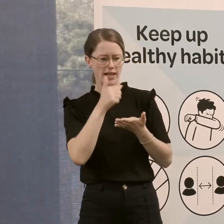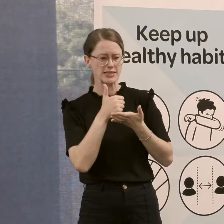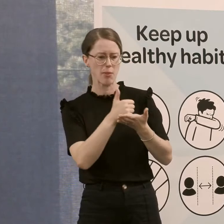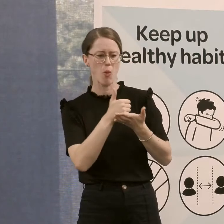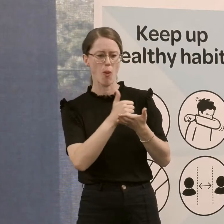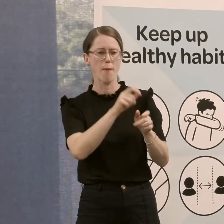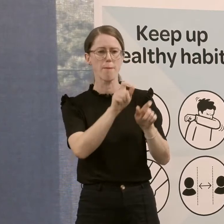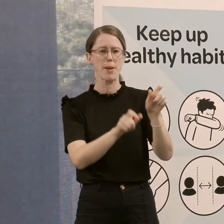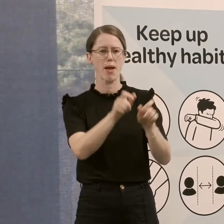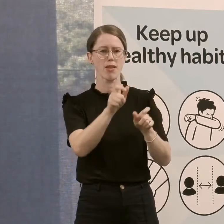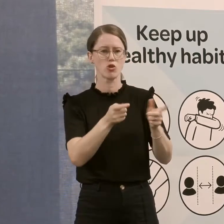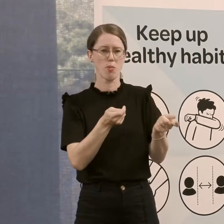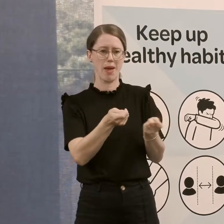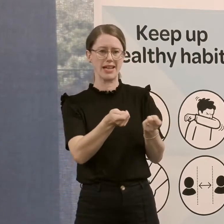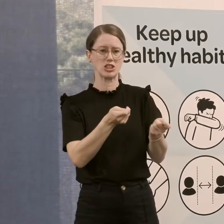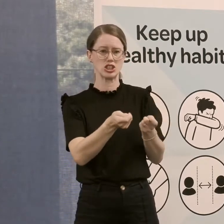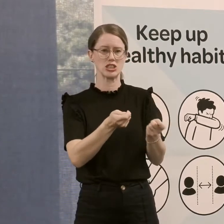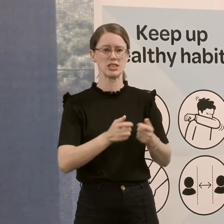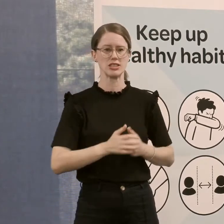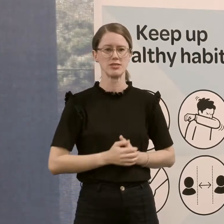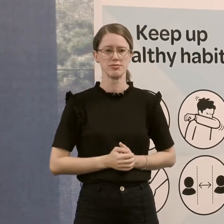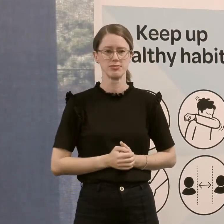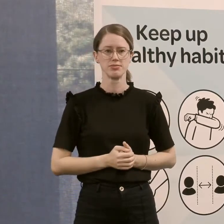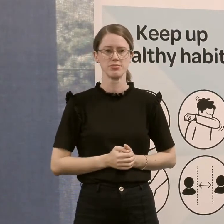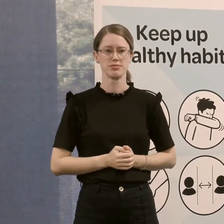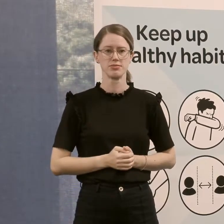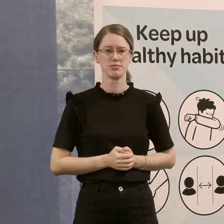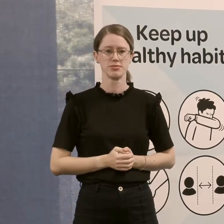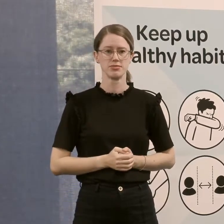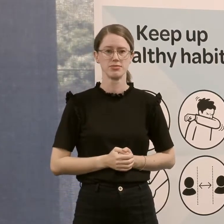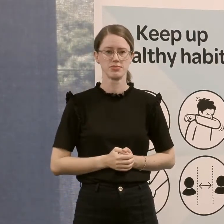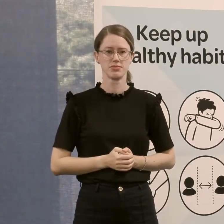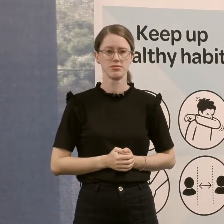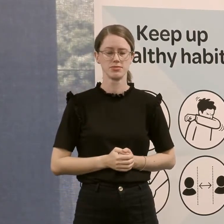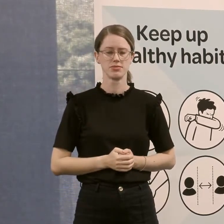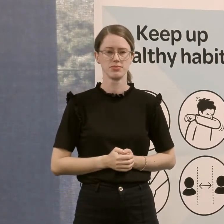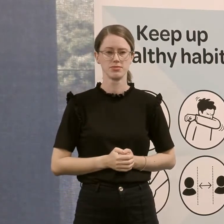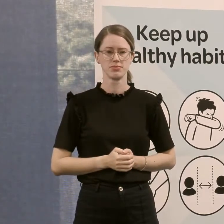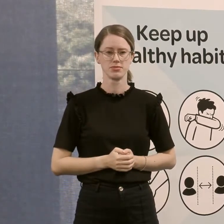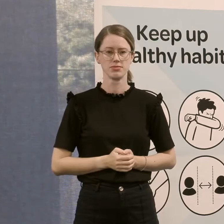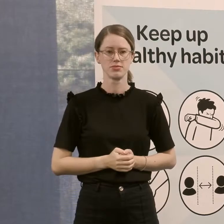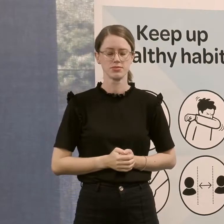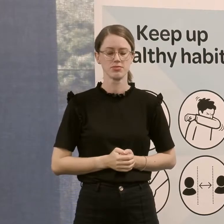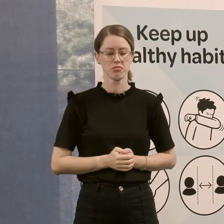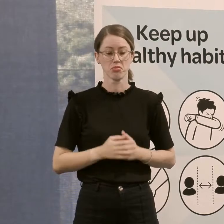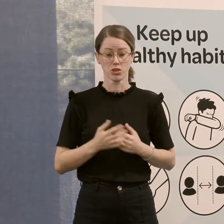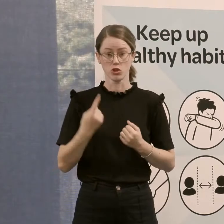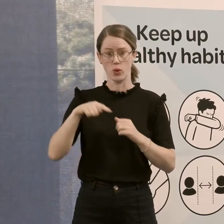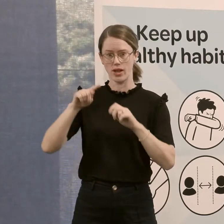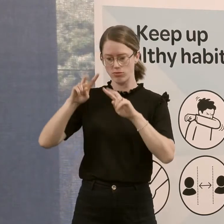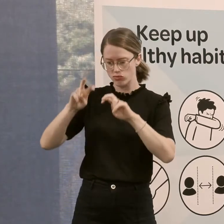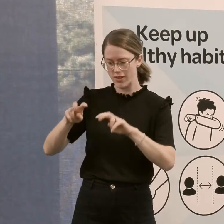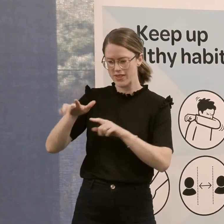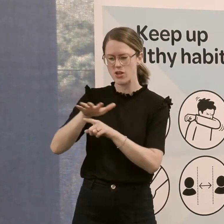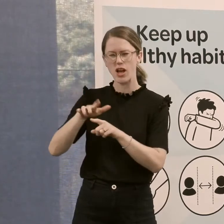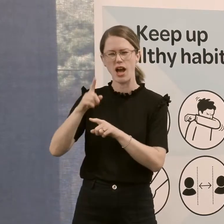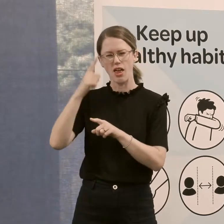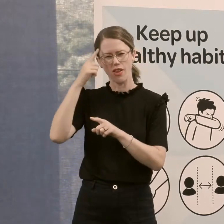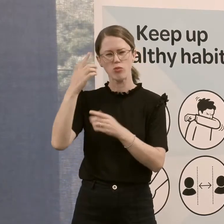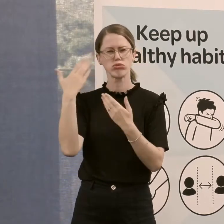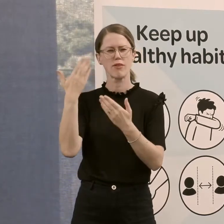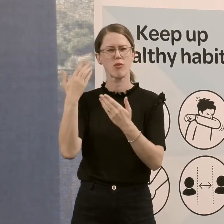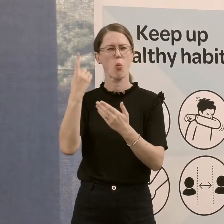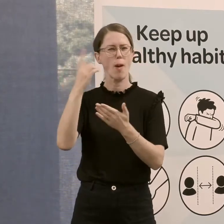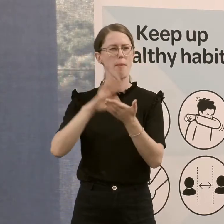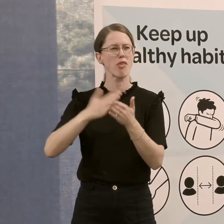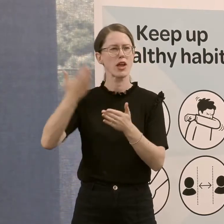and help people manage their symptoms. We've got a good stream of work on this, and we did a briefing on it I think about a month ago. I had